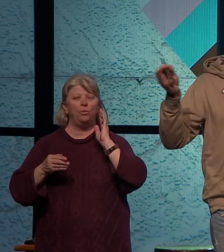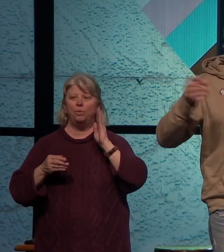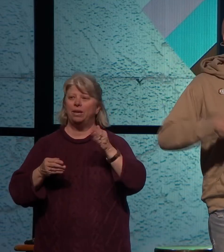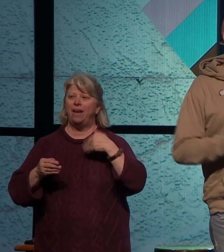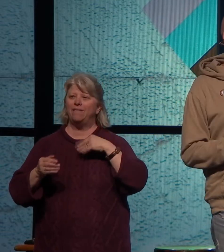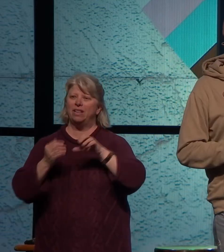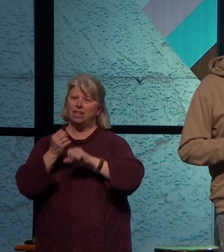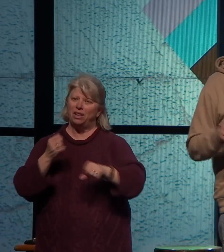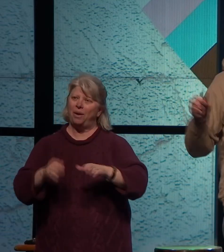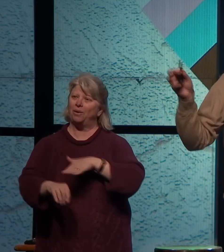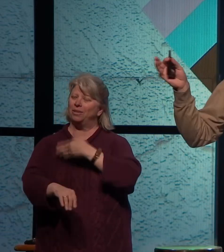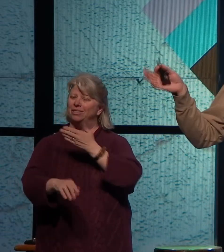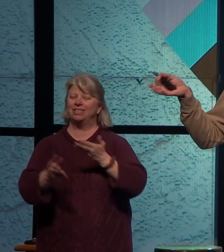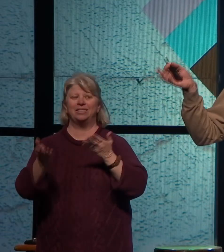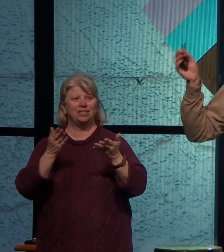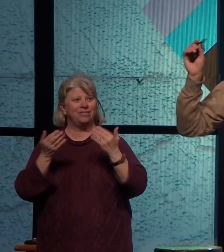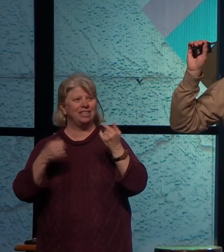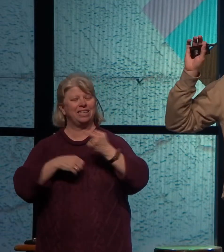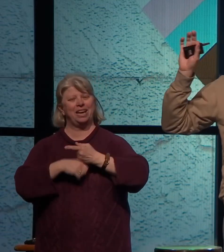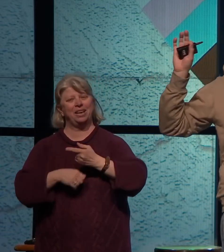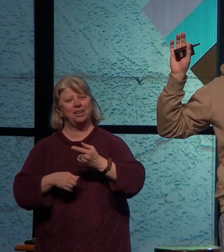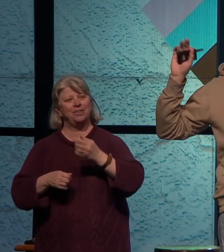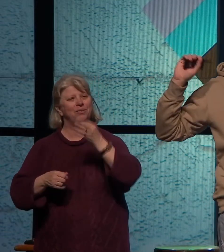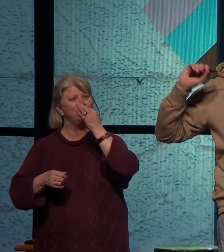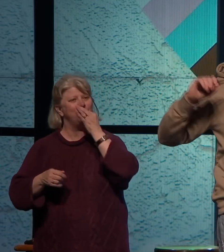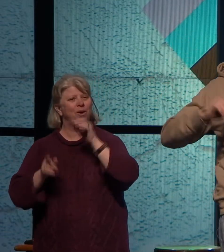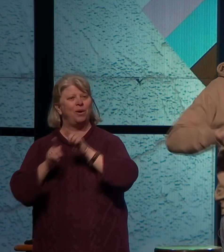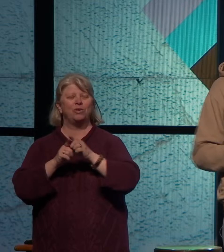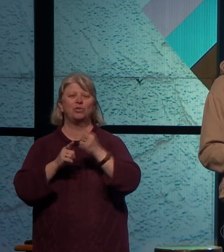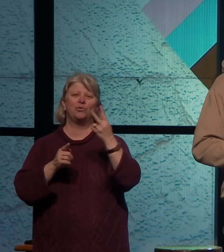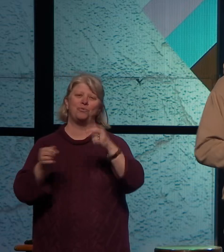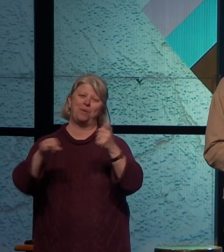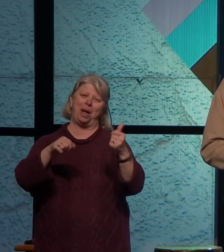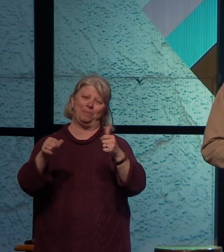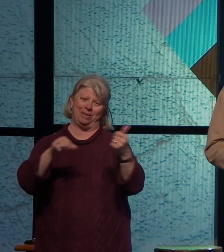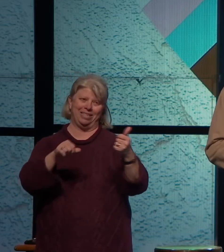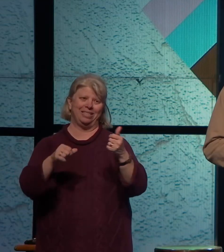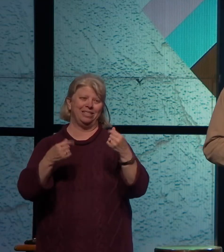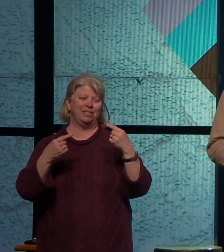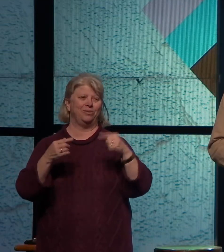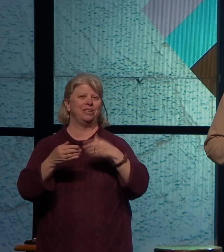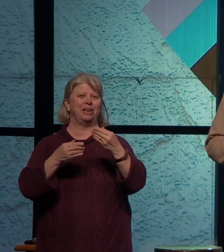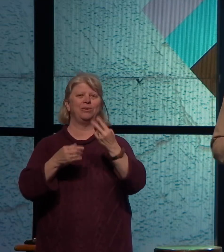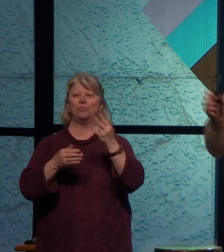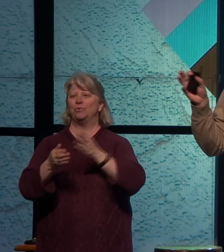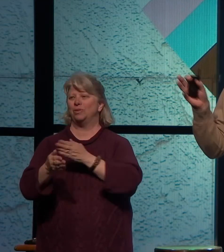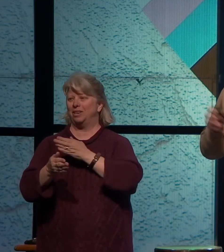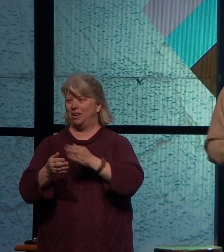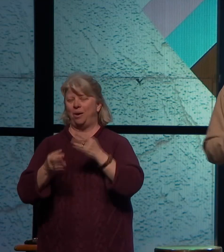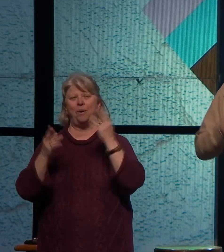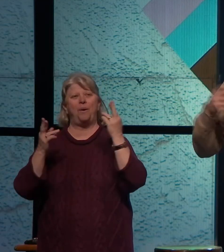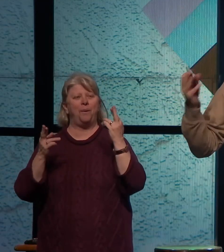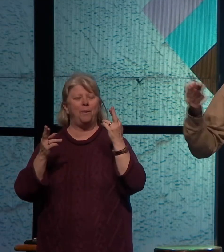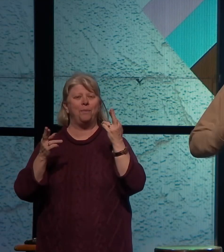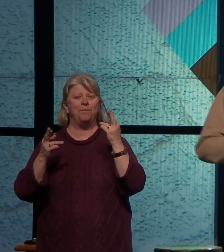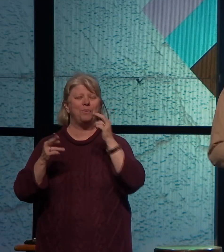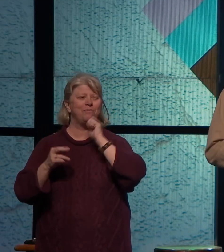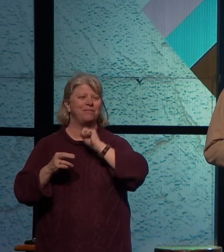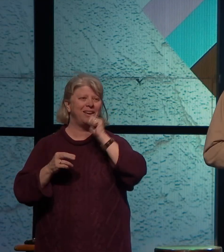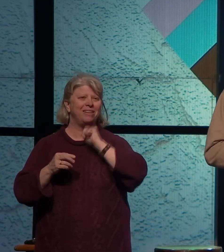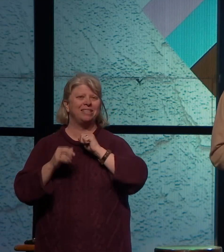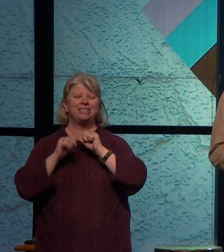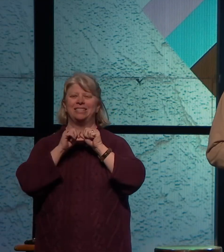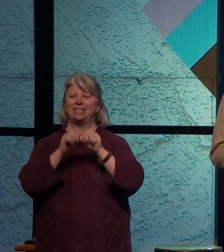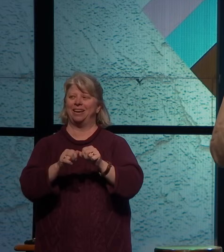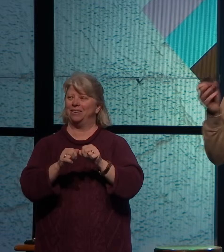having a little bit longer service today with the communion, and we're going to do 2 baptisms during our next 2 songs. I hope you'll be patient and stick